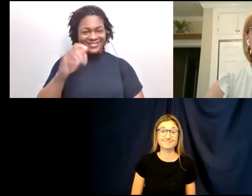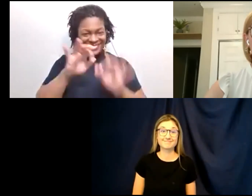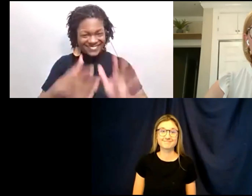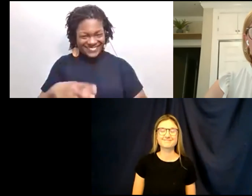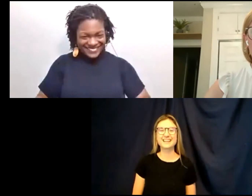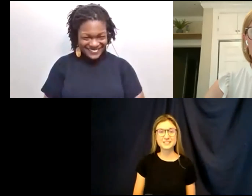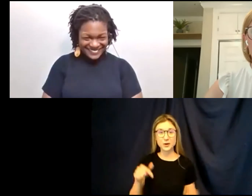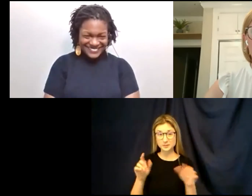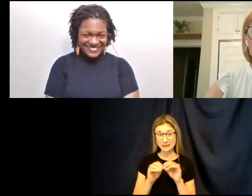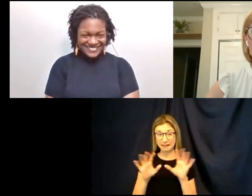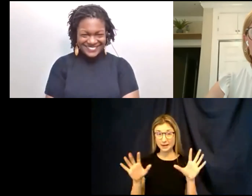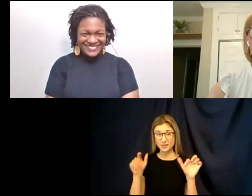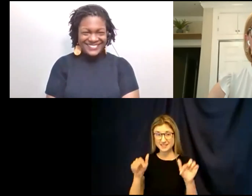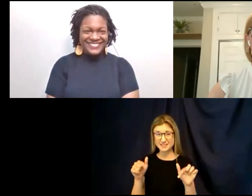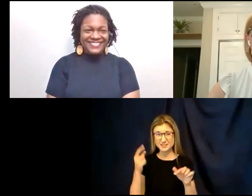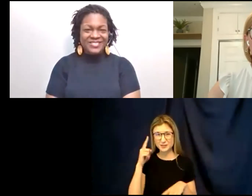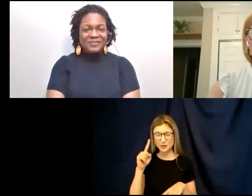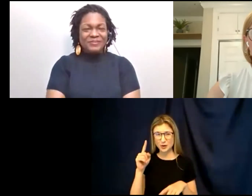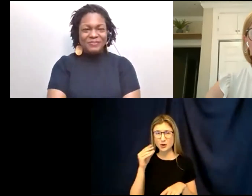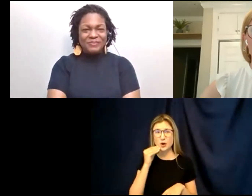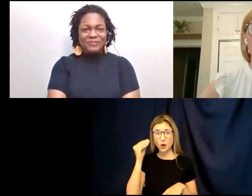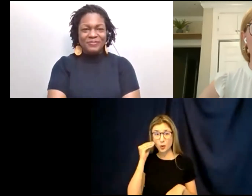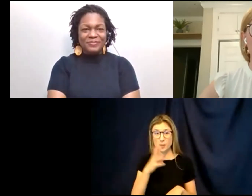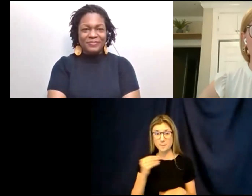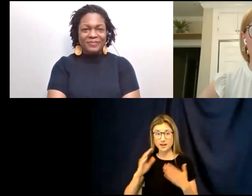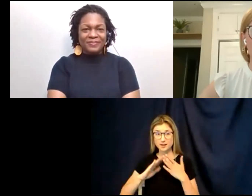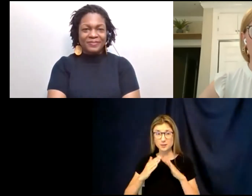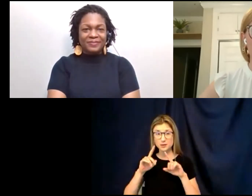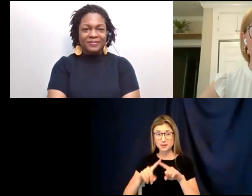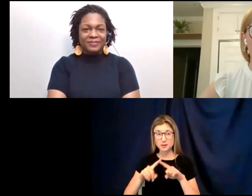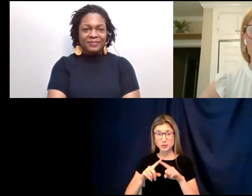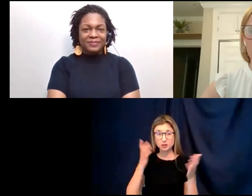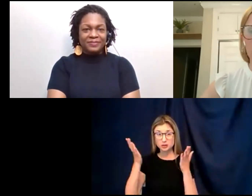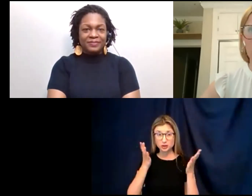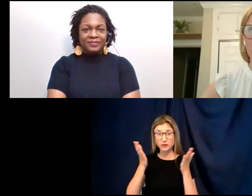of rates for our home and community-based services across.